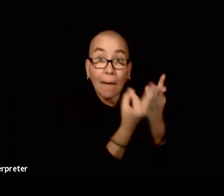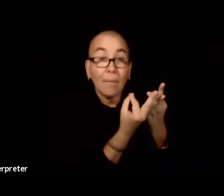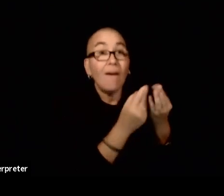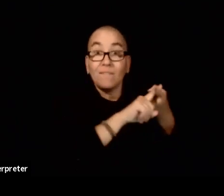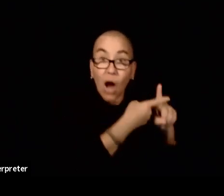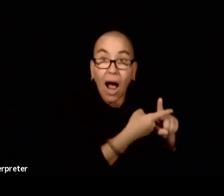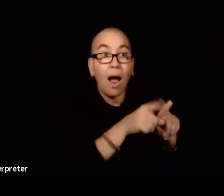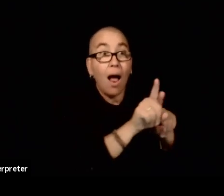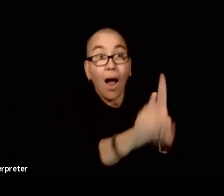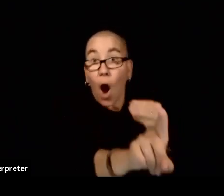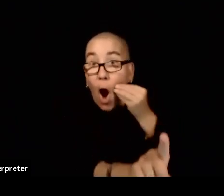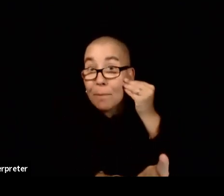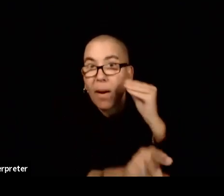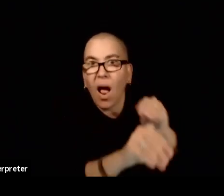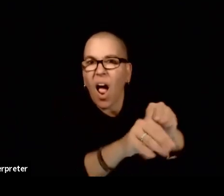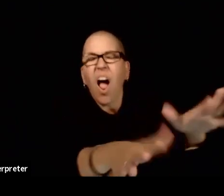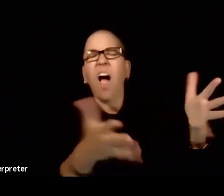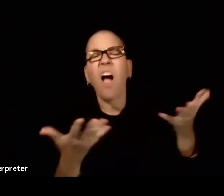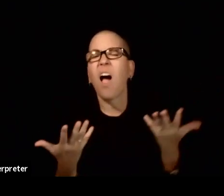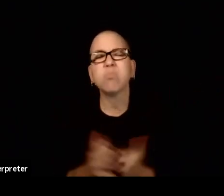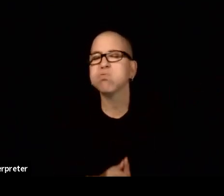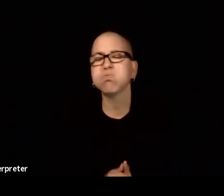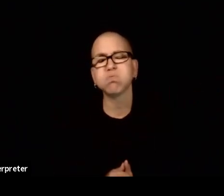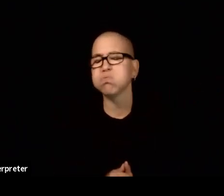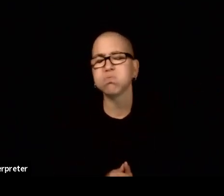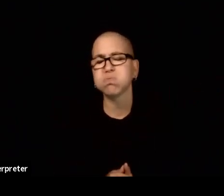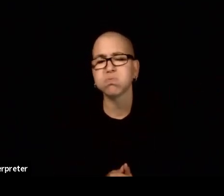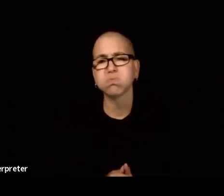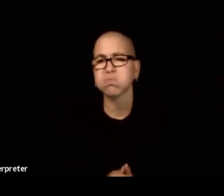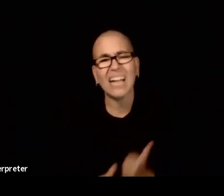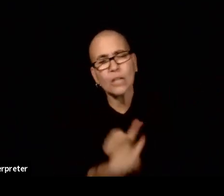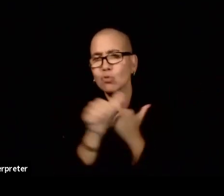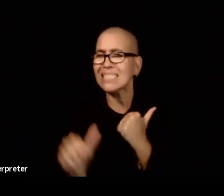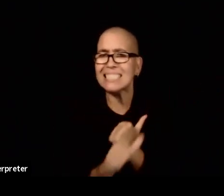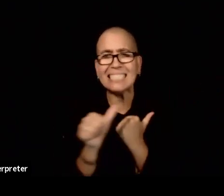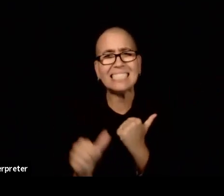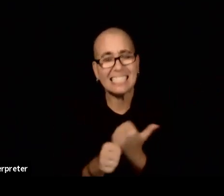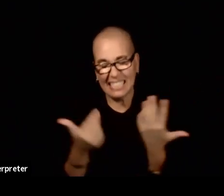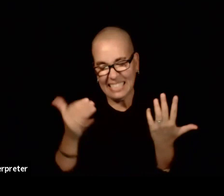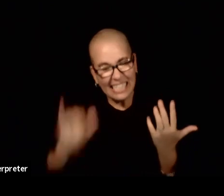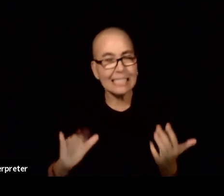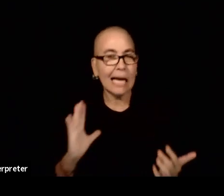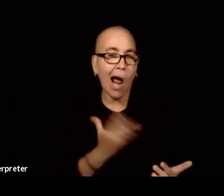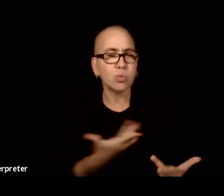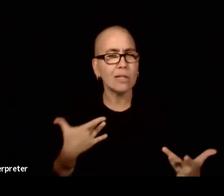continued case spread from individual events.